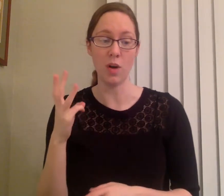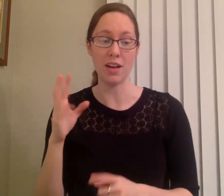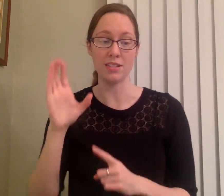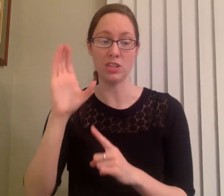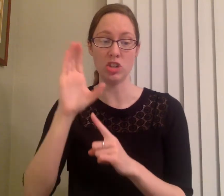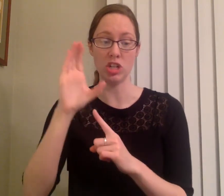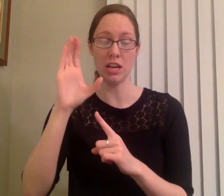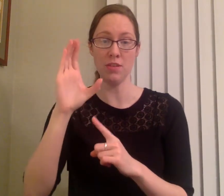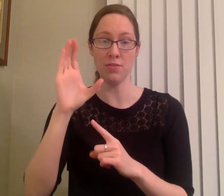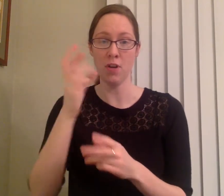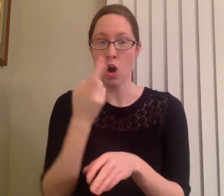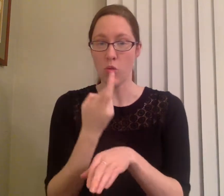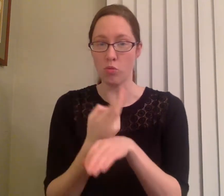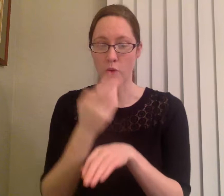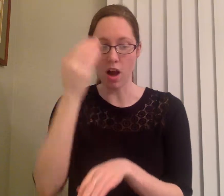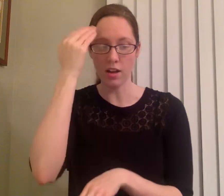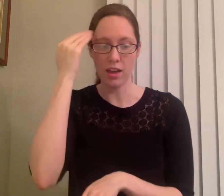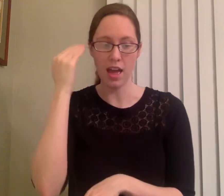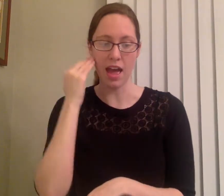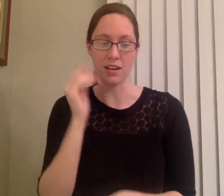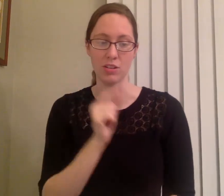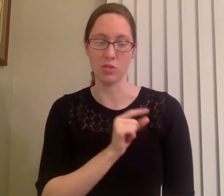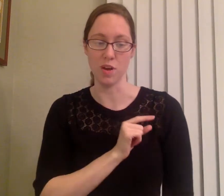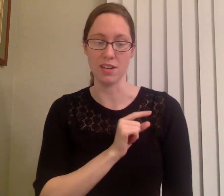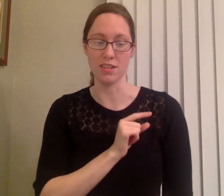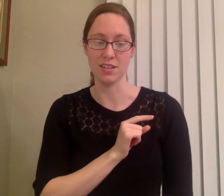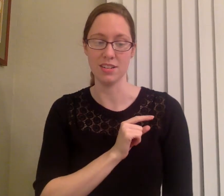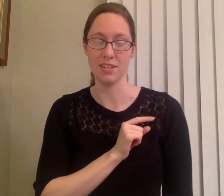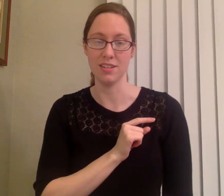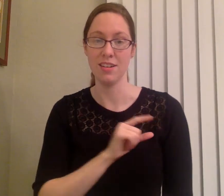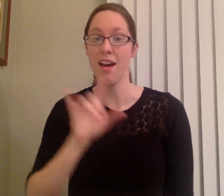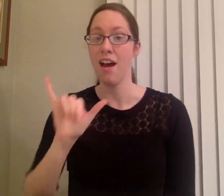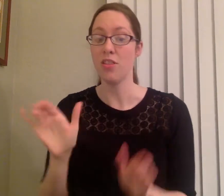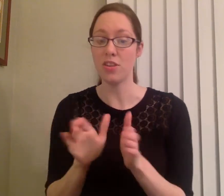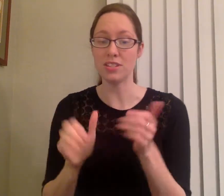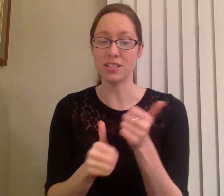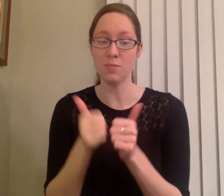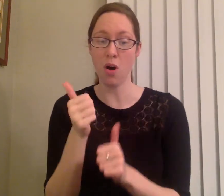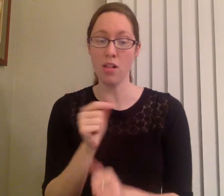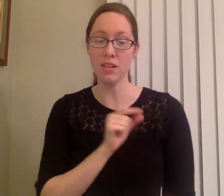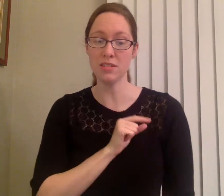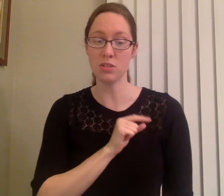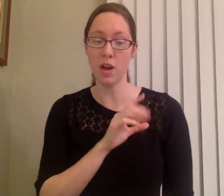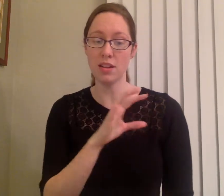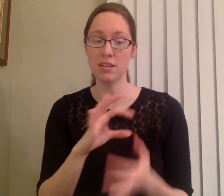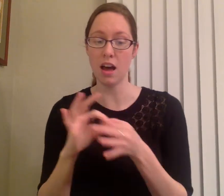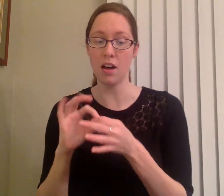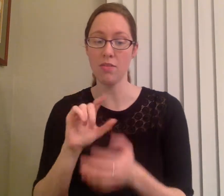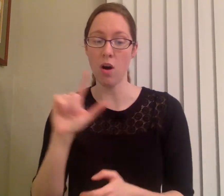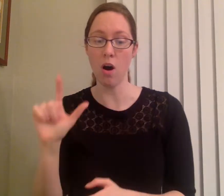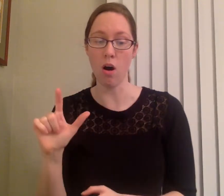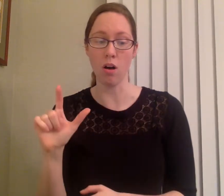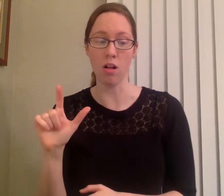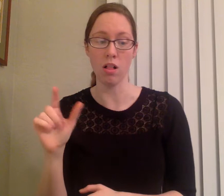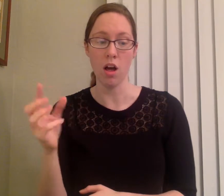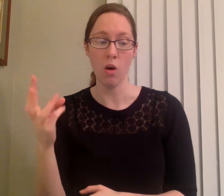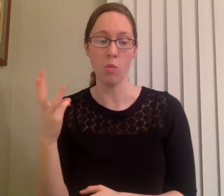was Chief Rockhead Grunt. The smallest grunt of all